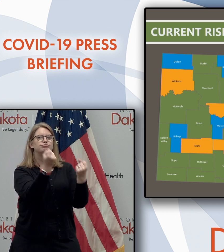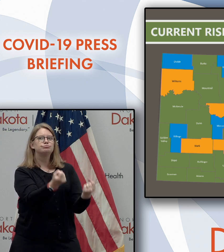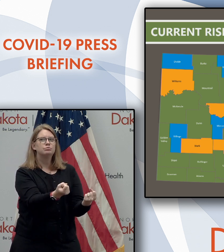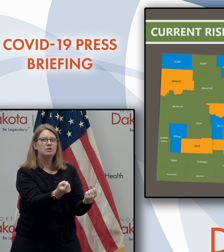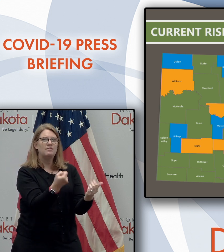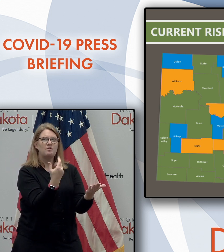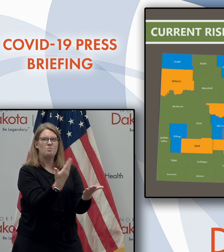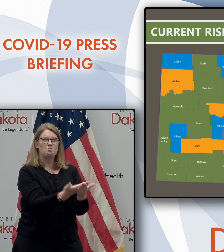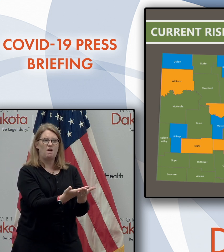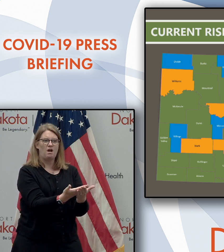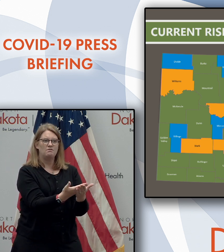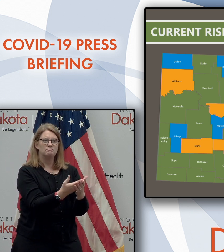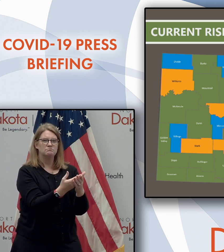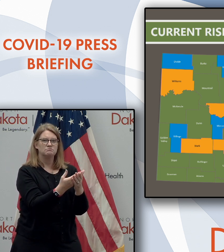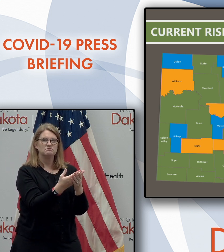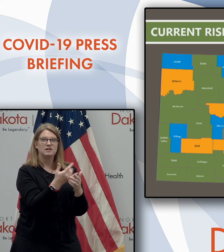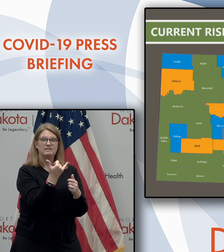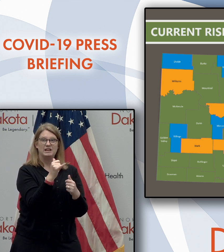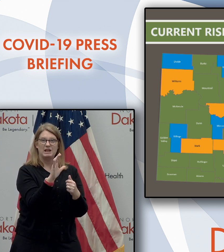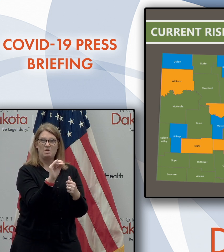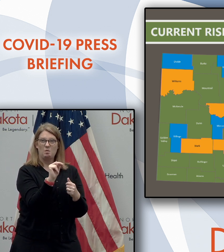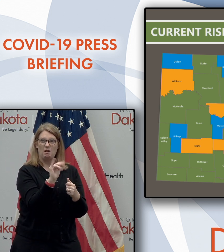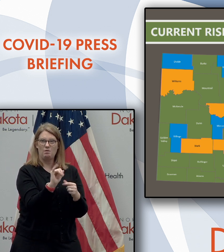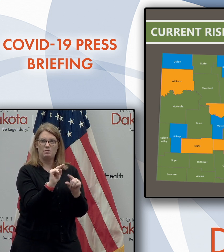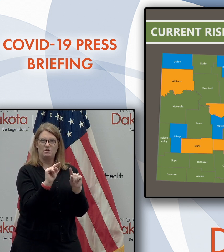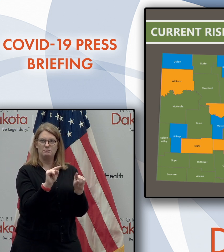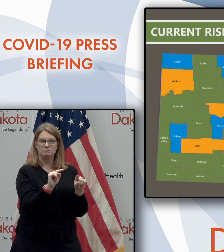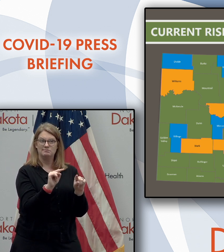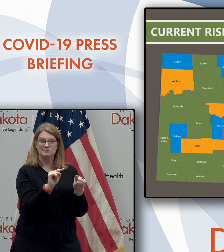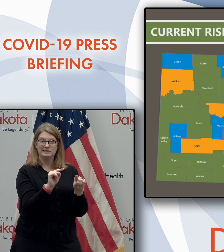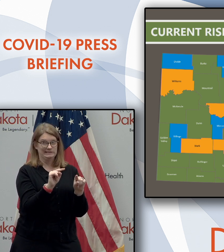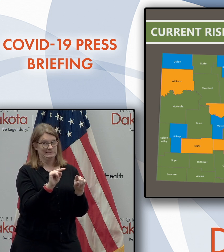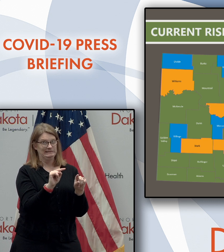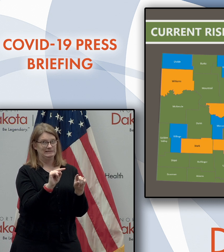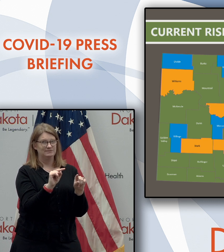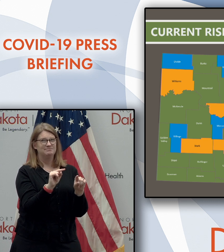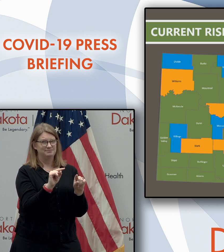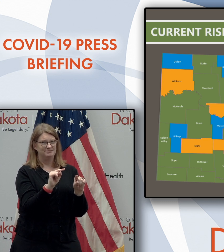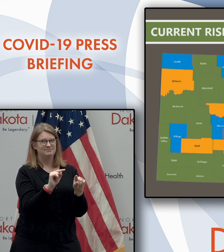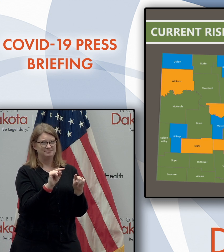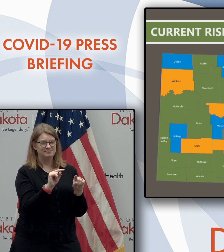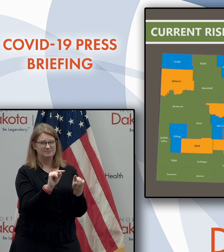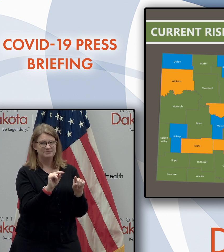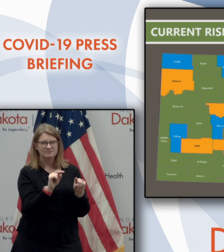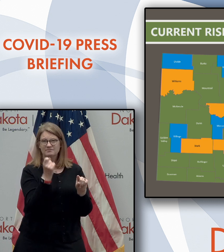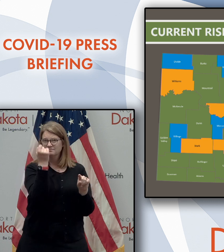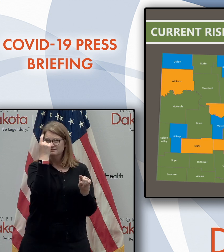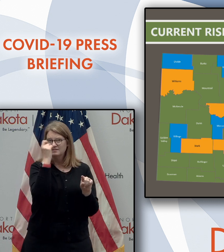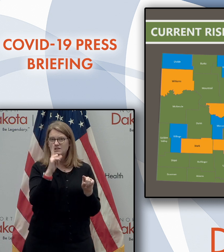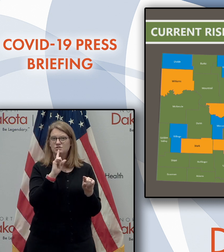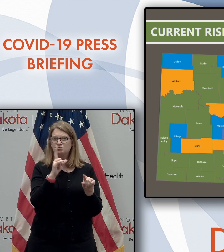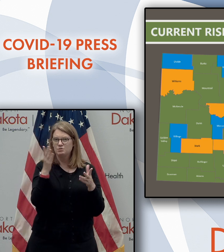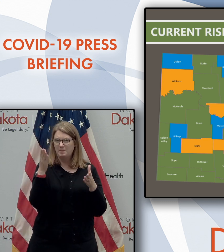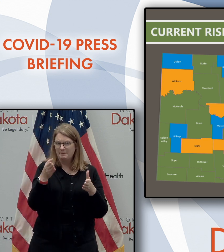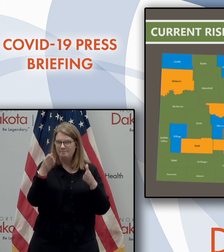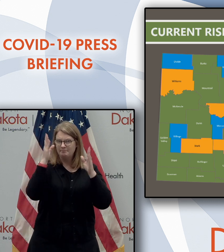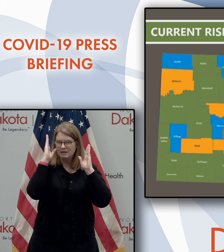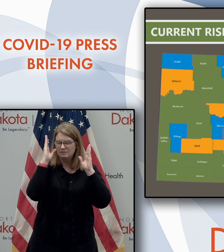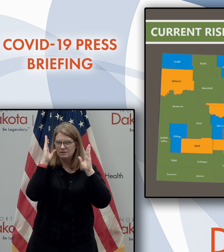in one of the yellow counties, this would be a time again to really make sure that you're paying attention to